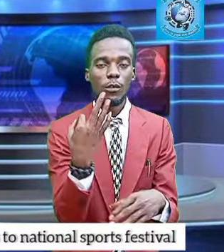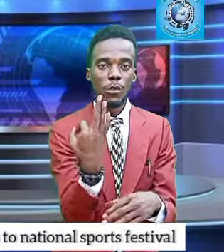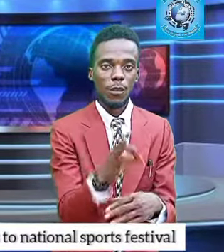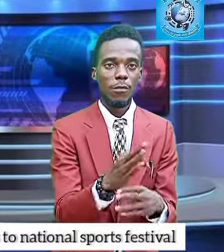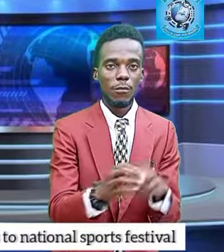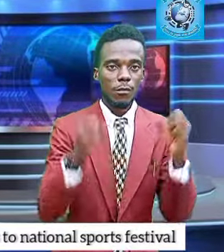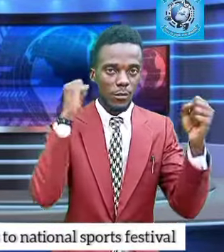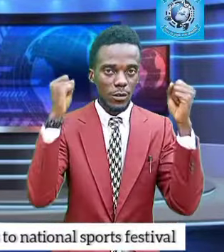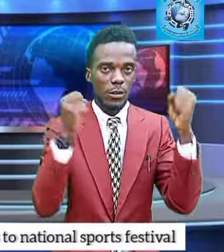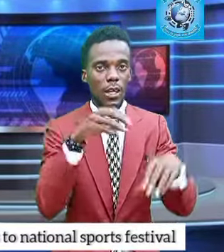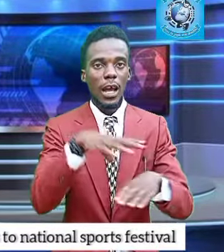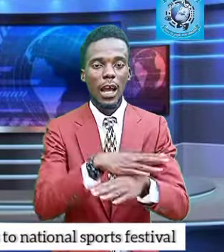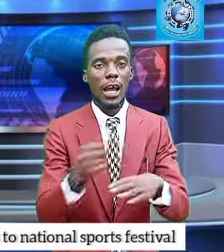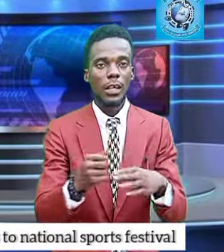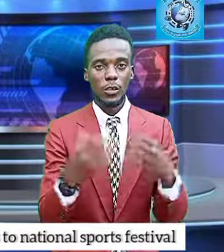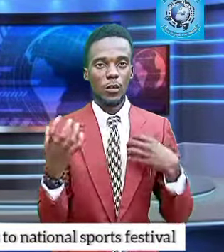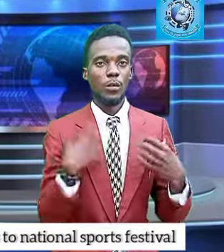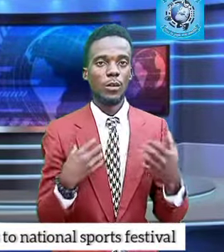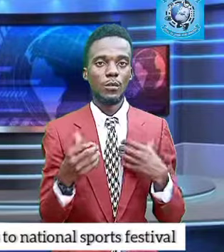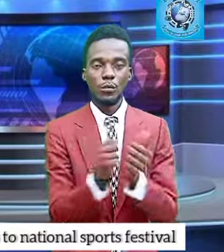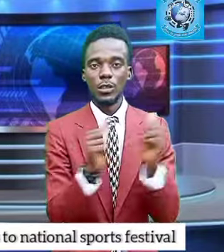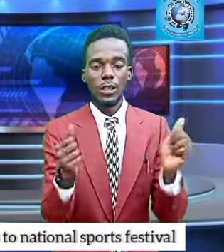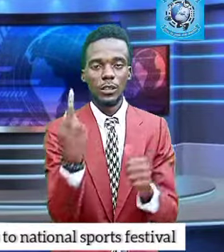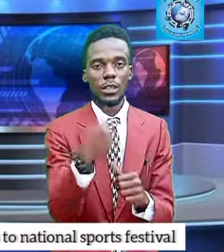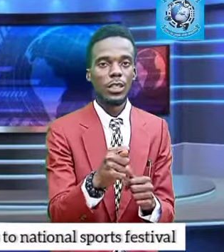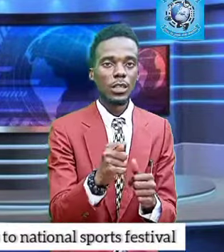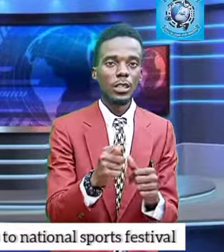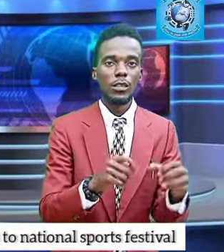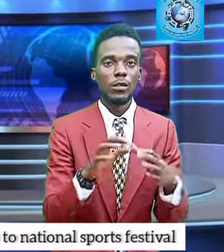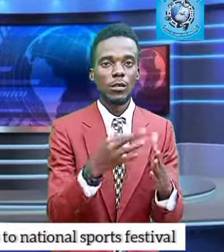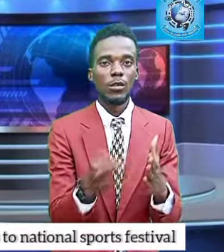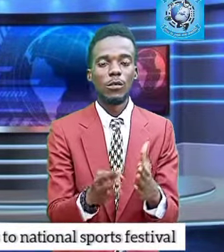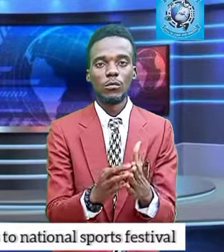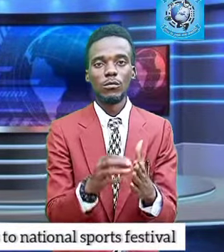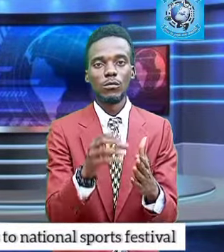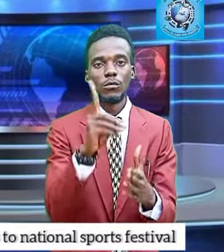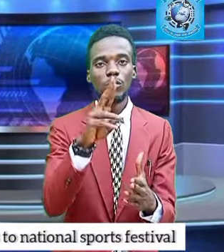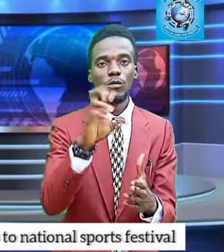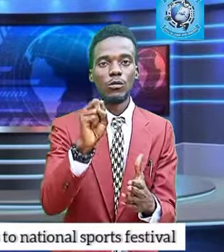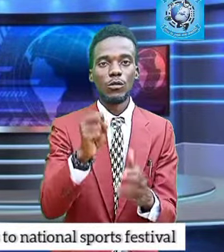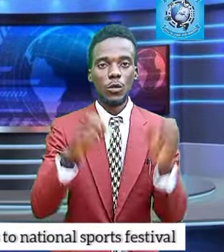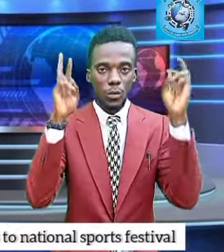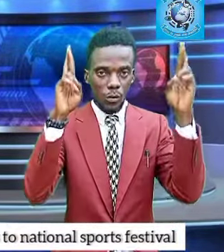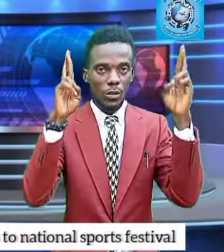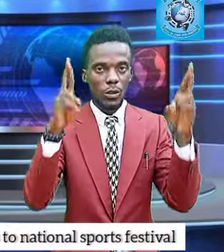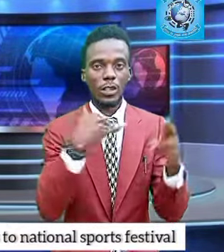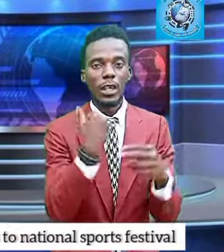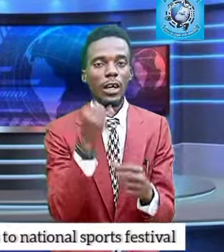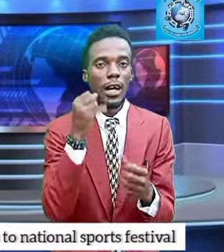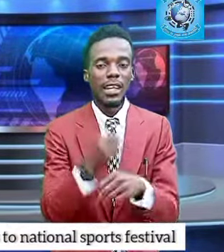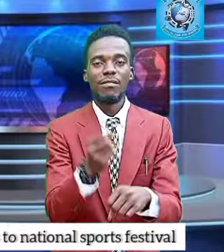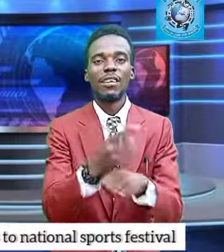blackmail without recourse to due protest. They are therefore advised to advise the channel of communication